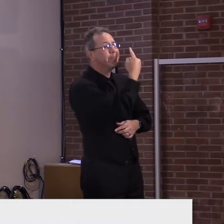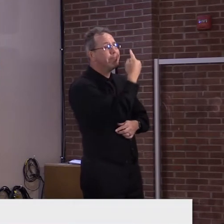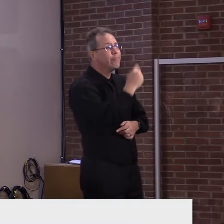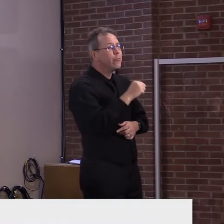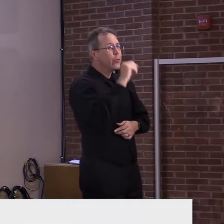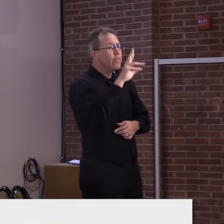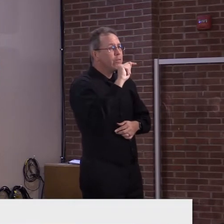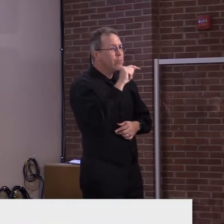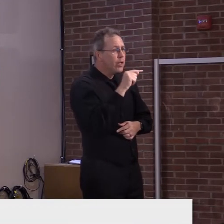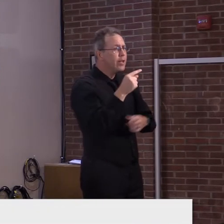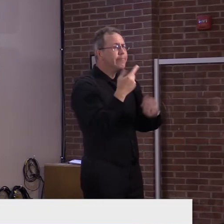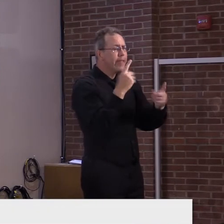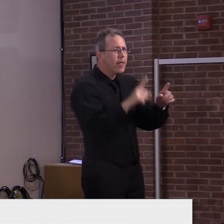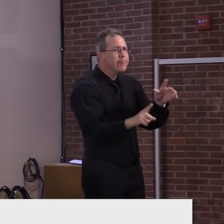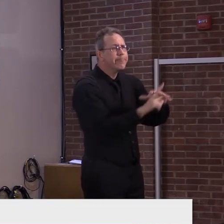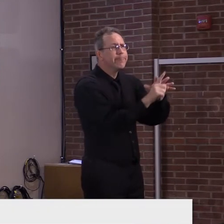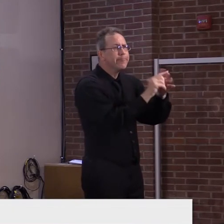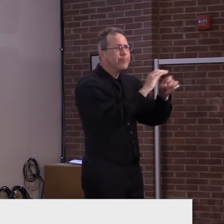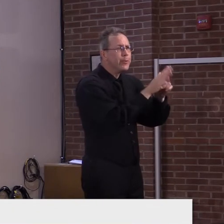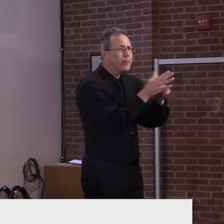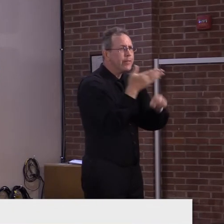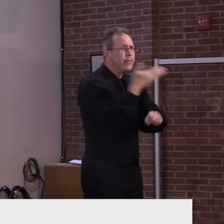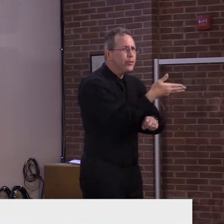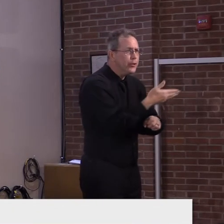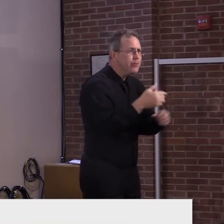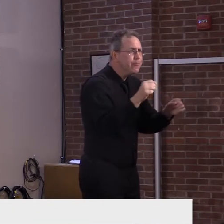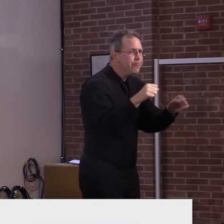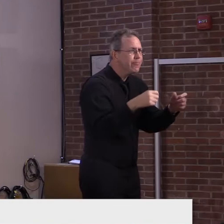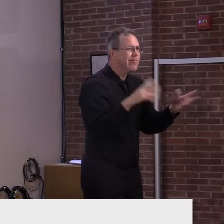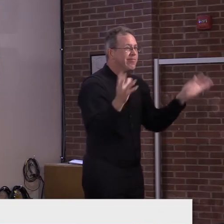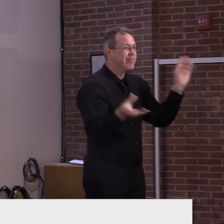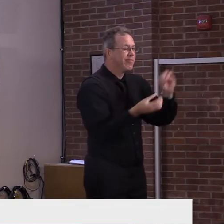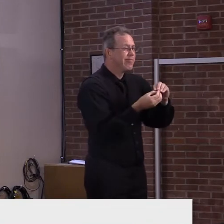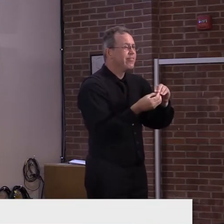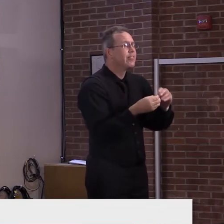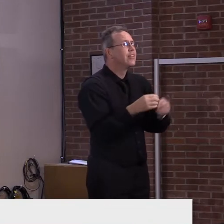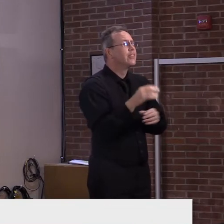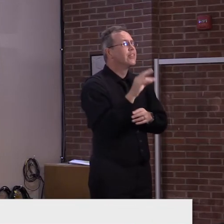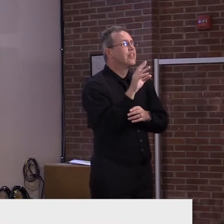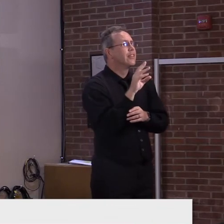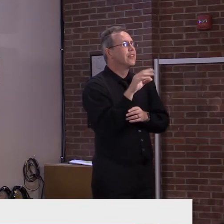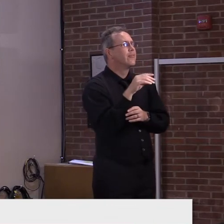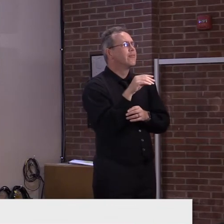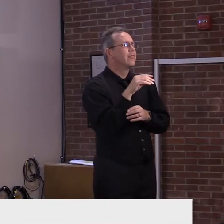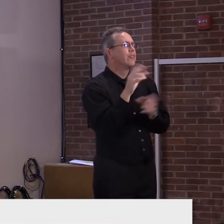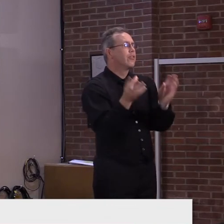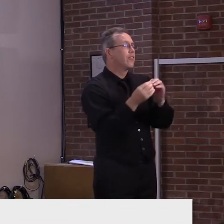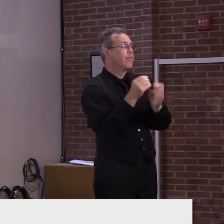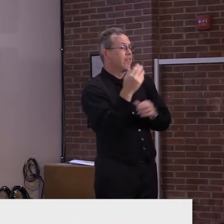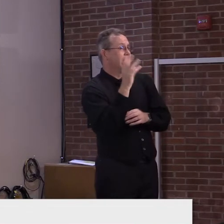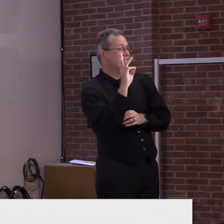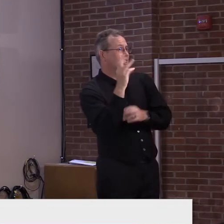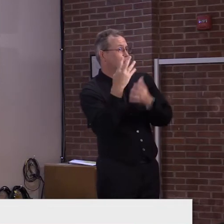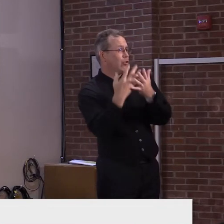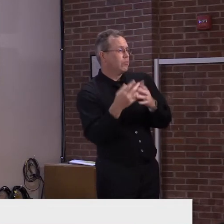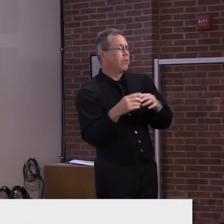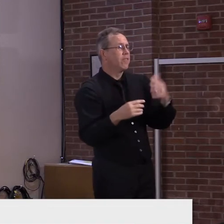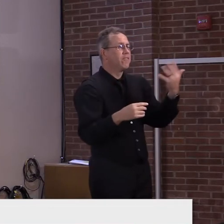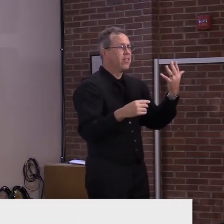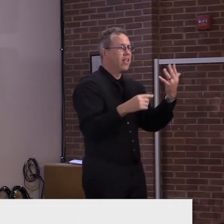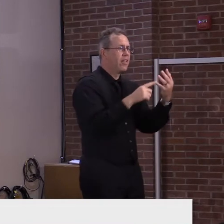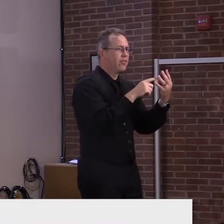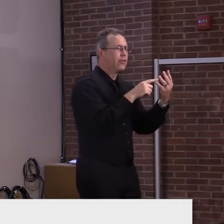had positive cases at 5 out of our 6 correctional facilities, most notably at the Newport